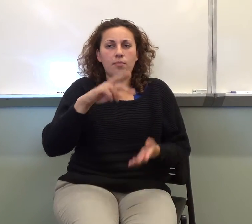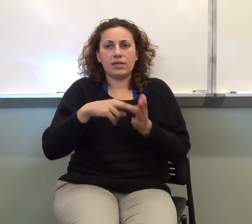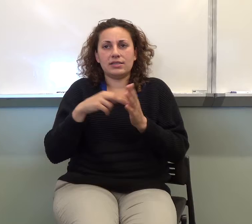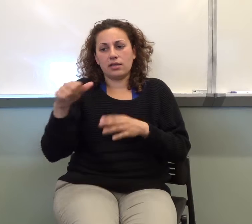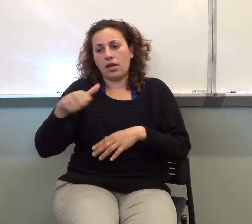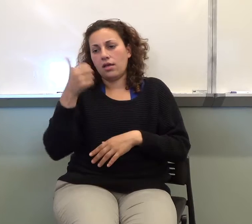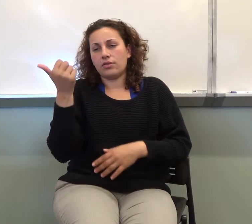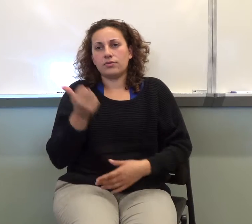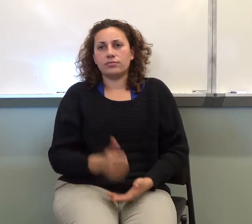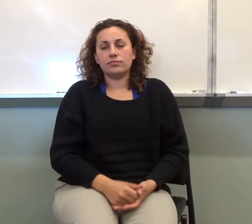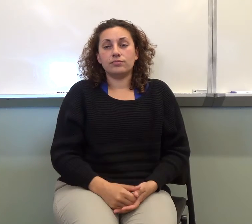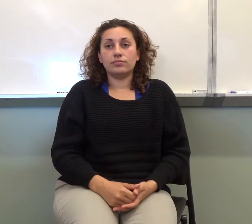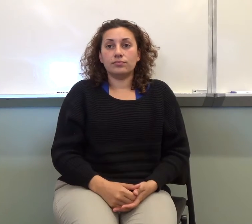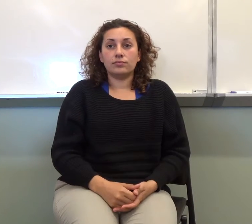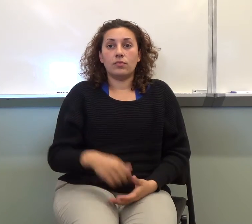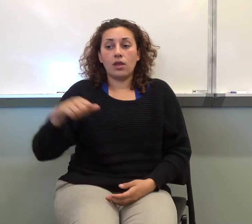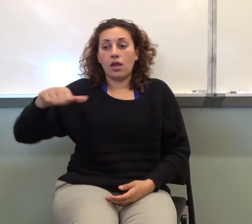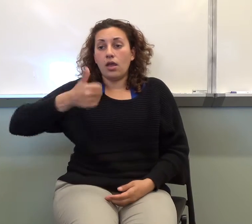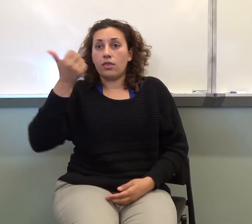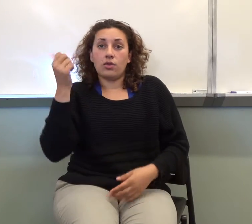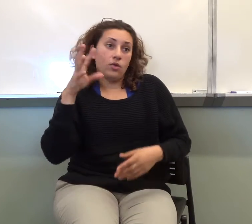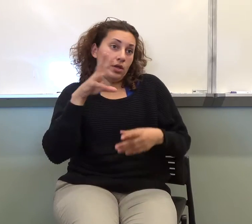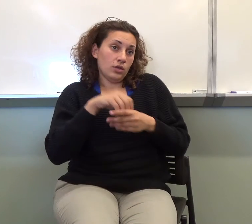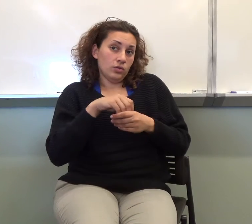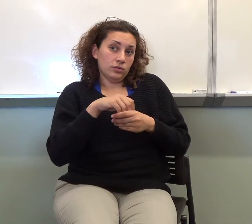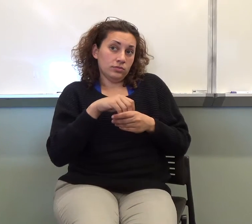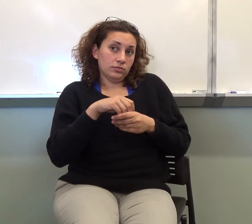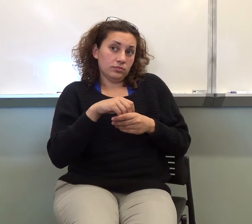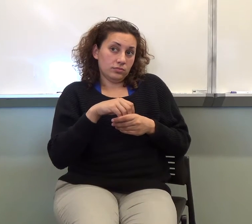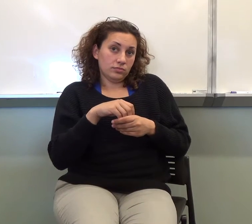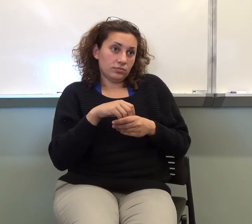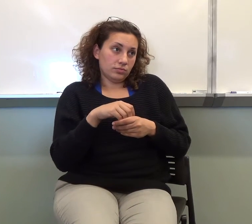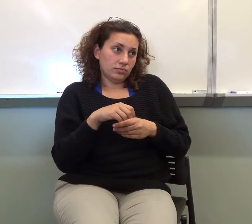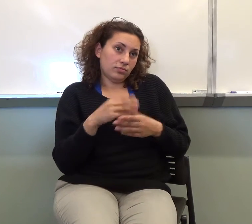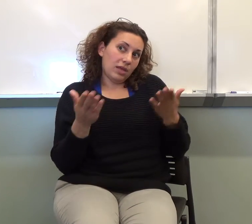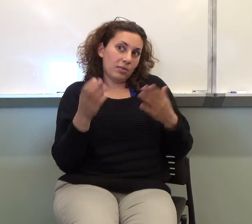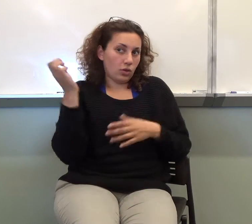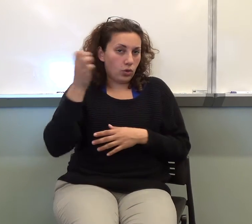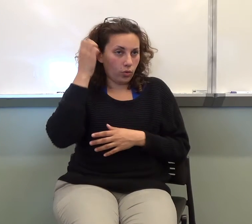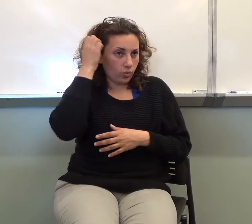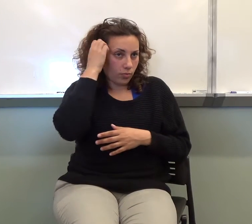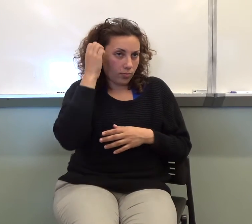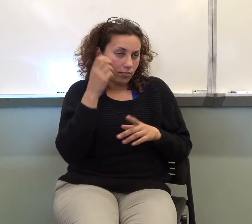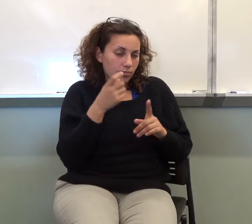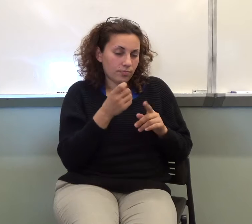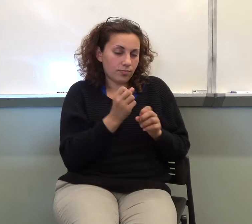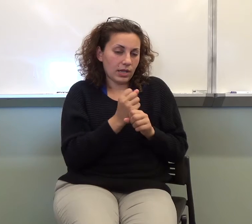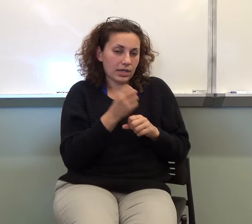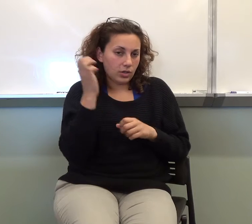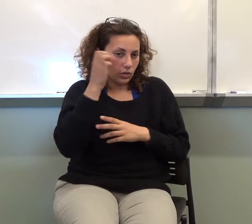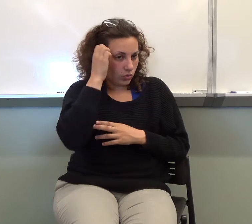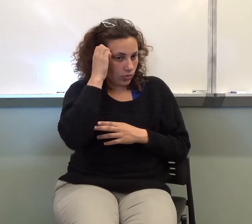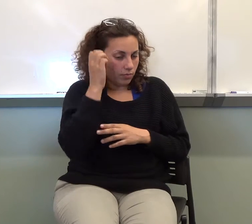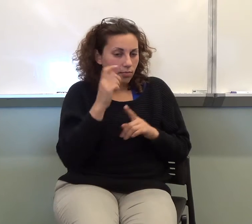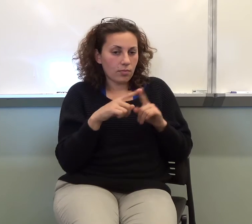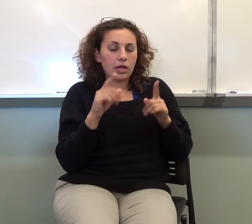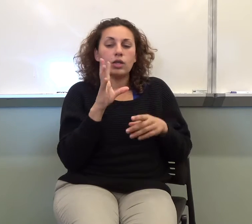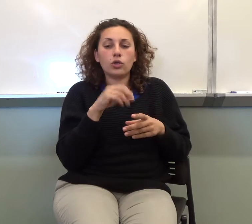Well, the other includes both this other down here, maybe European, something like that, but it also includes American, because that's other